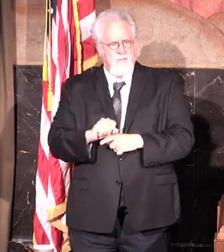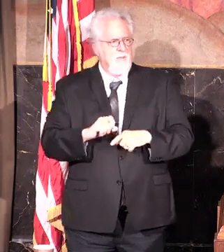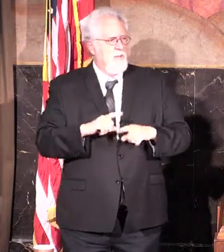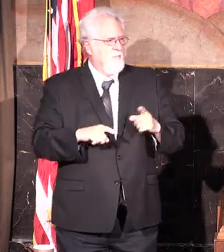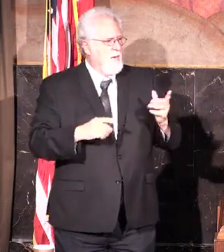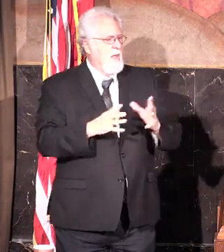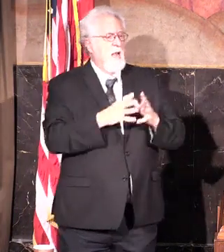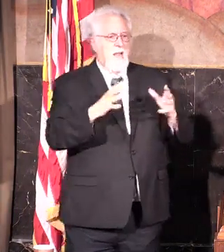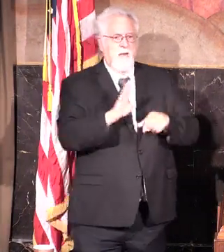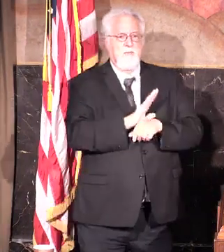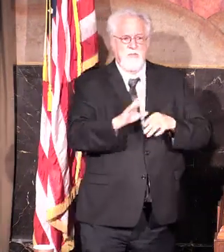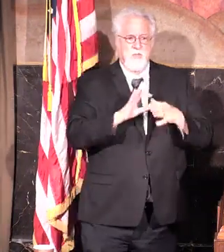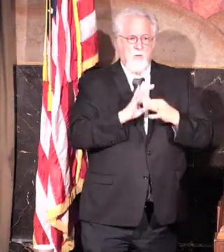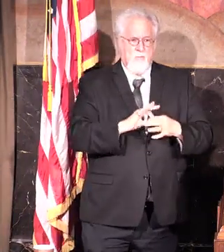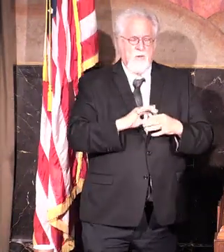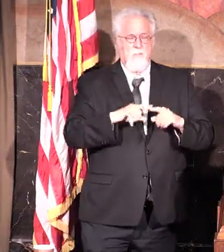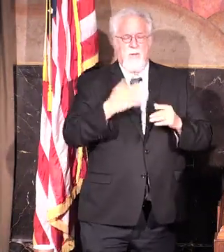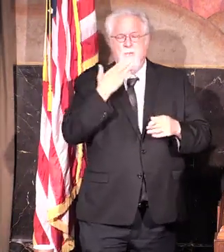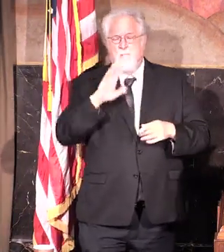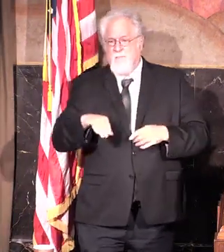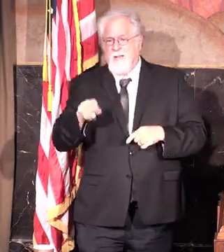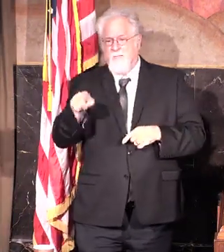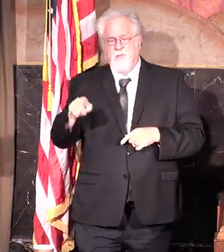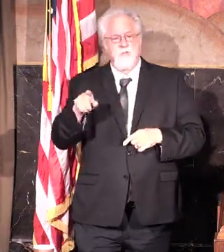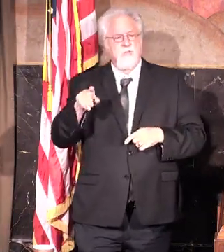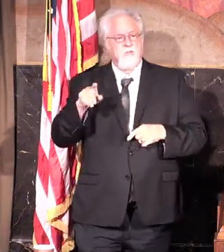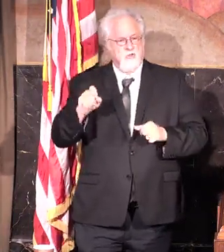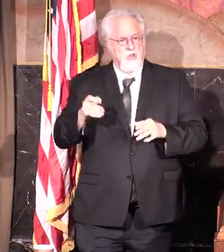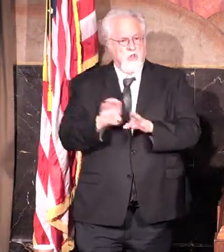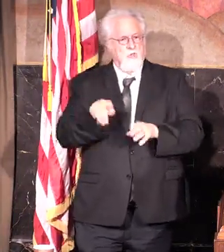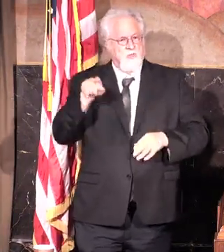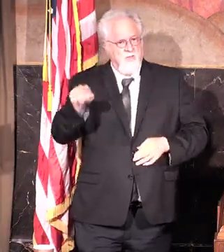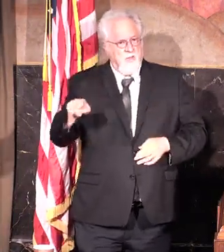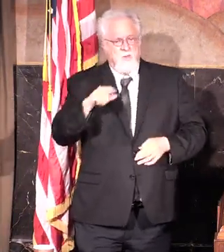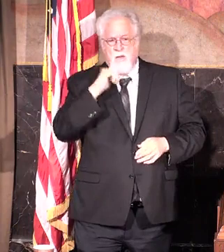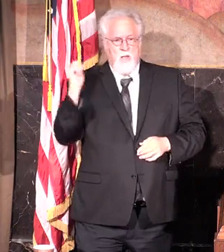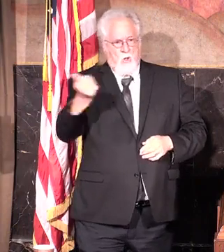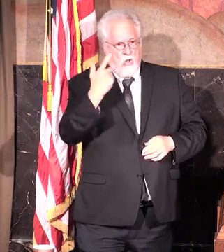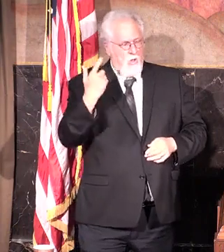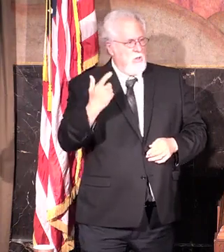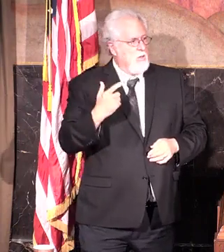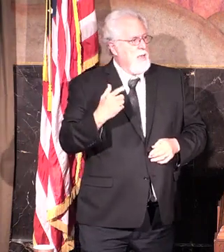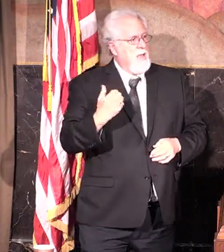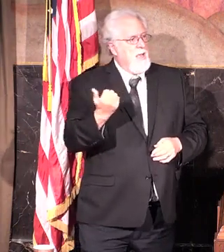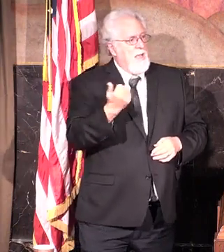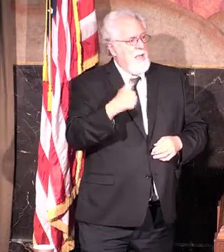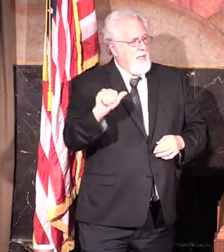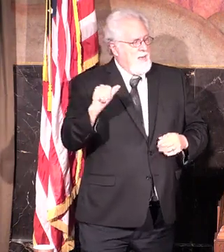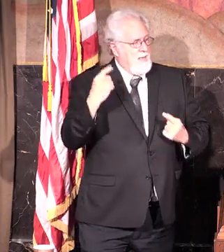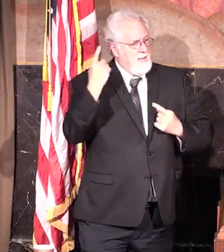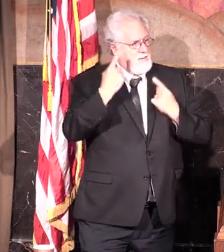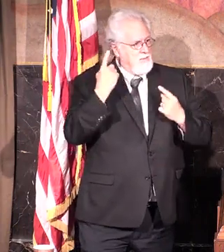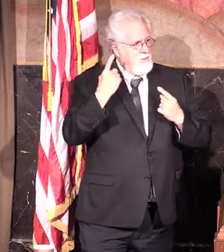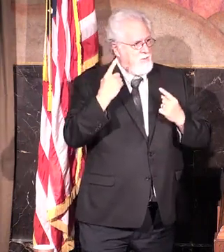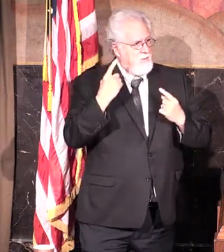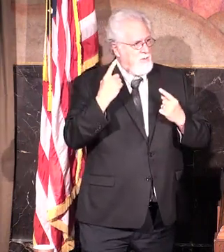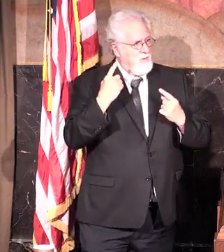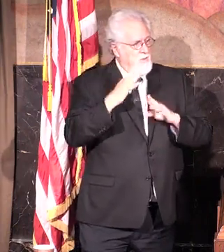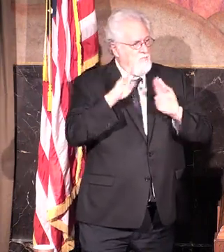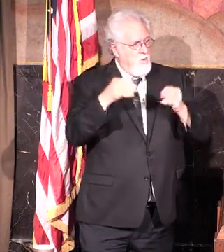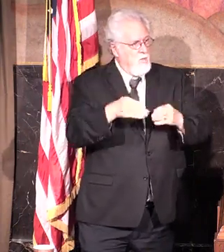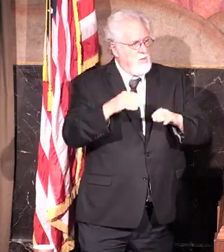of businesses are cooperating. It's the bad actors who are threatening to make it worse for everyone else. So is there any consideration of